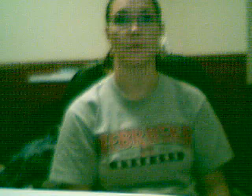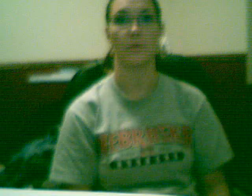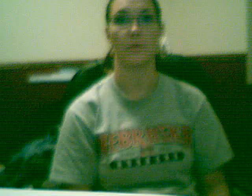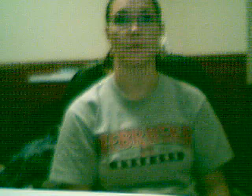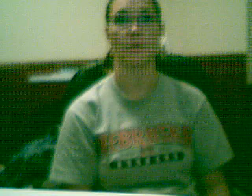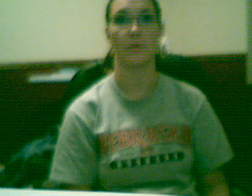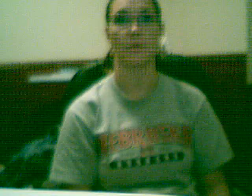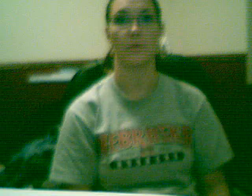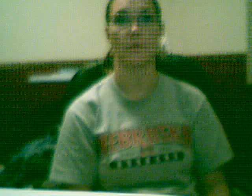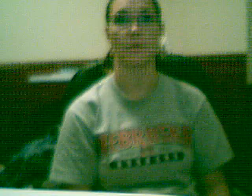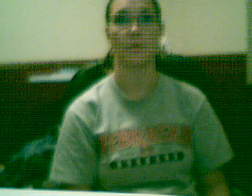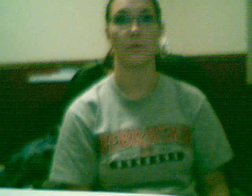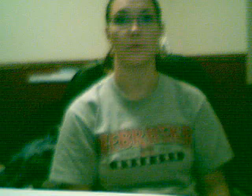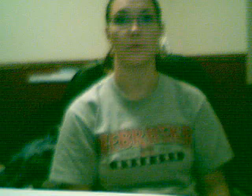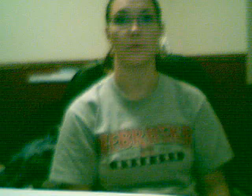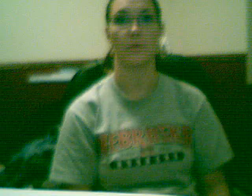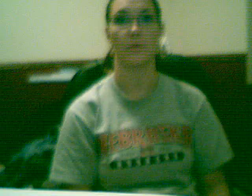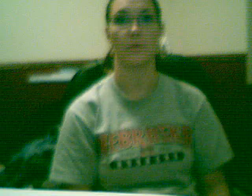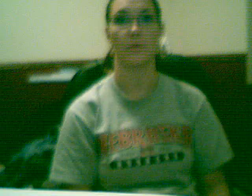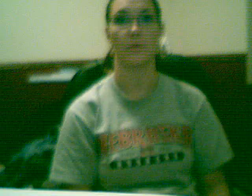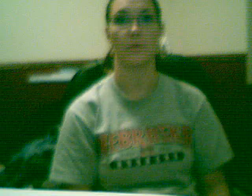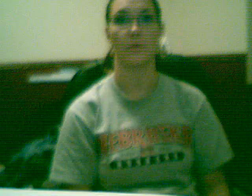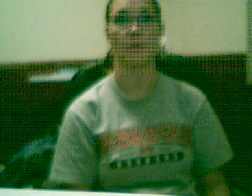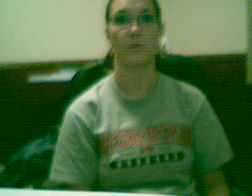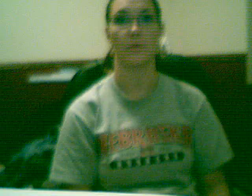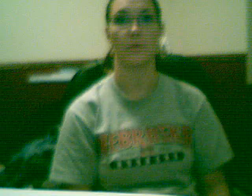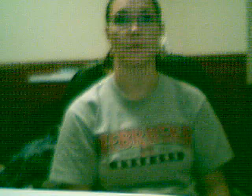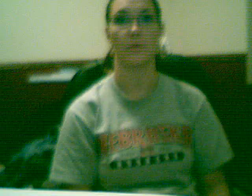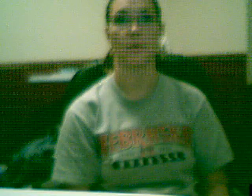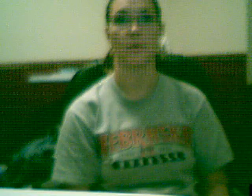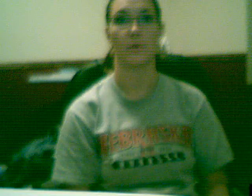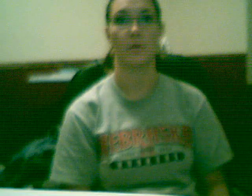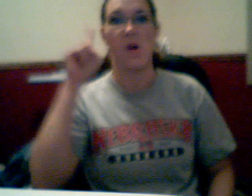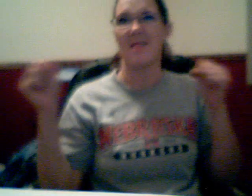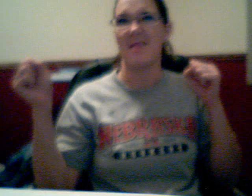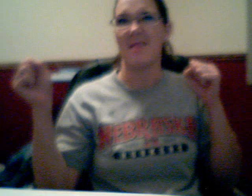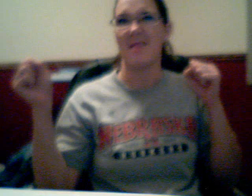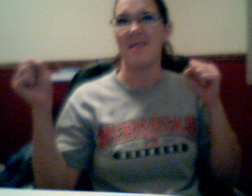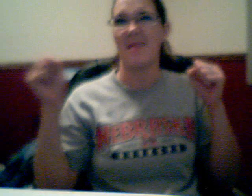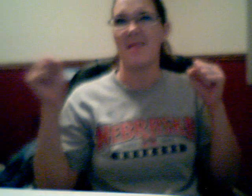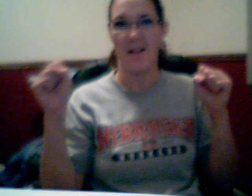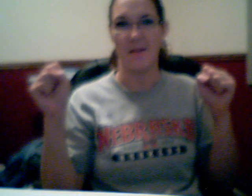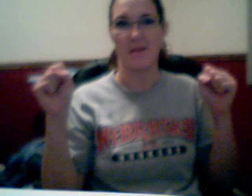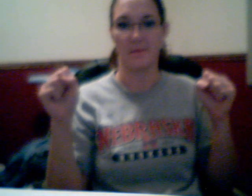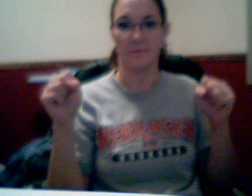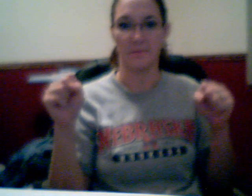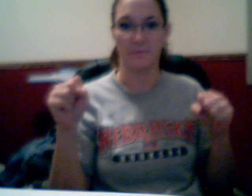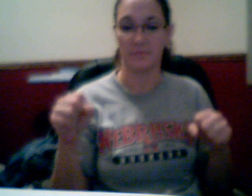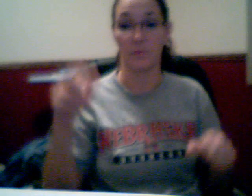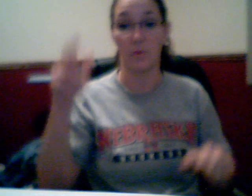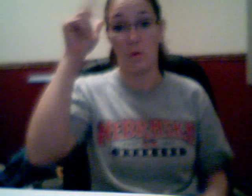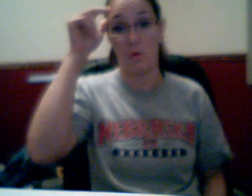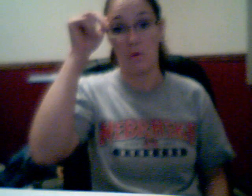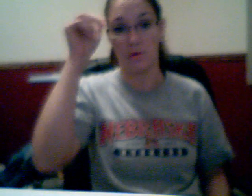Then the mowing machine whirred loudly, nodding, their heads slowly in time with their feet. David jumped when Laura